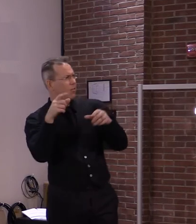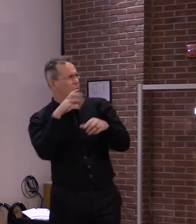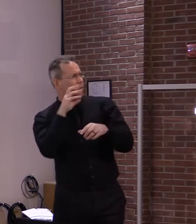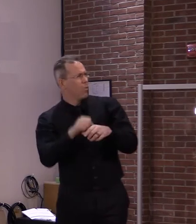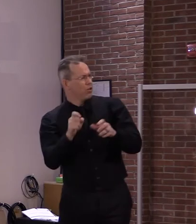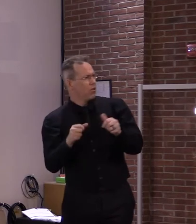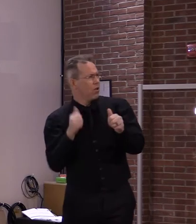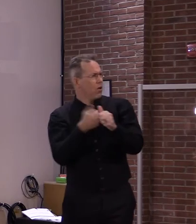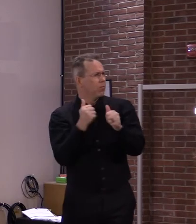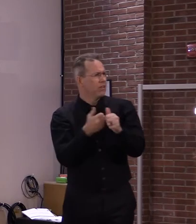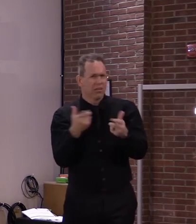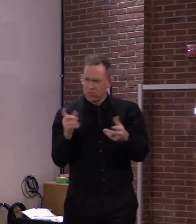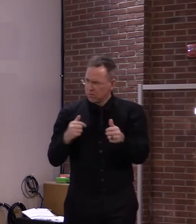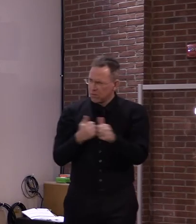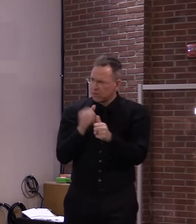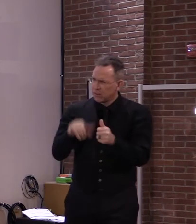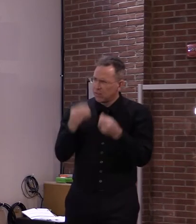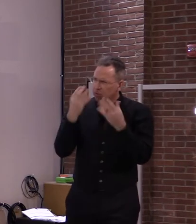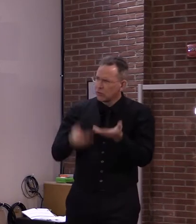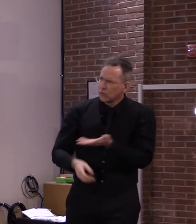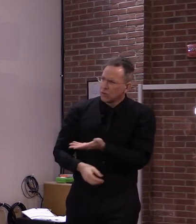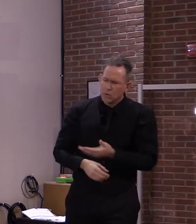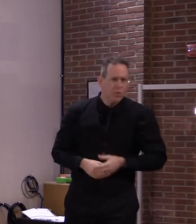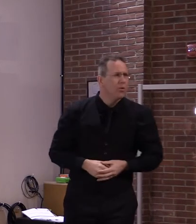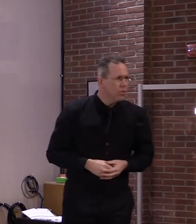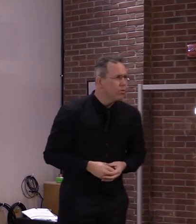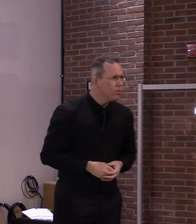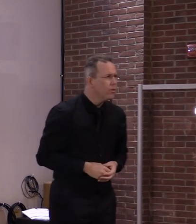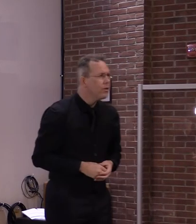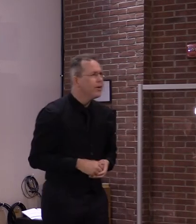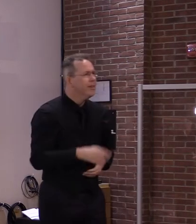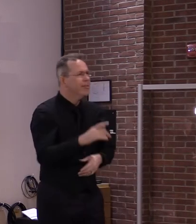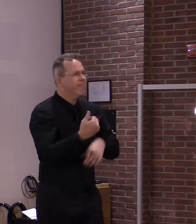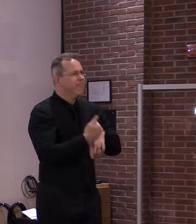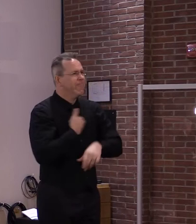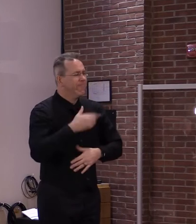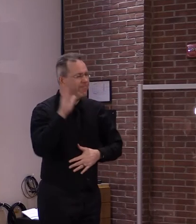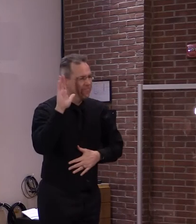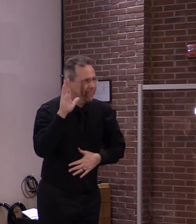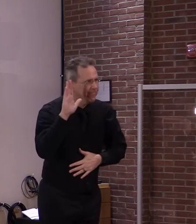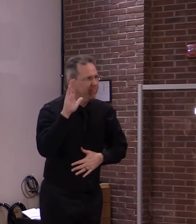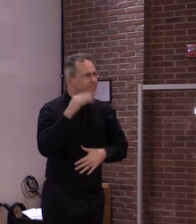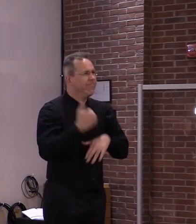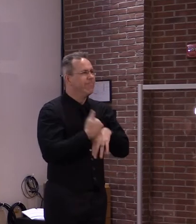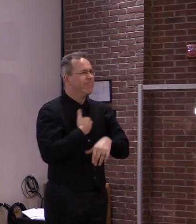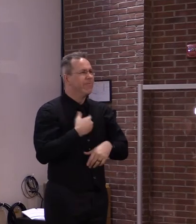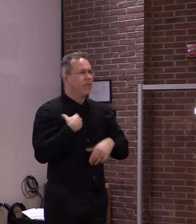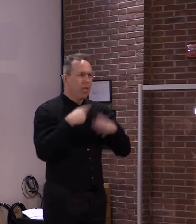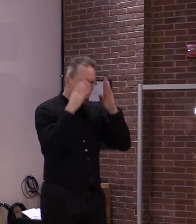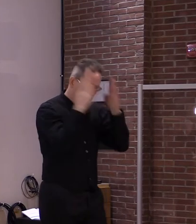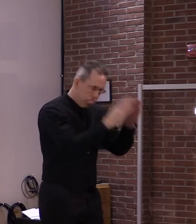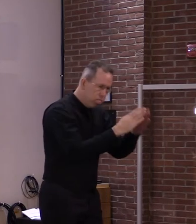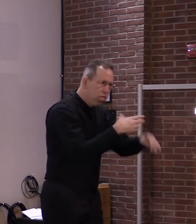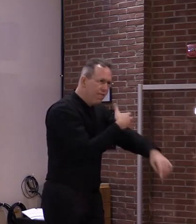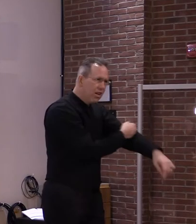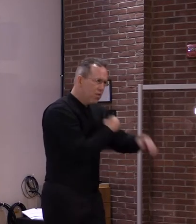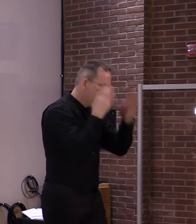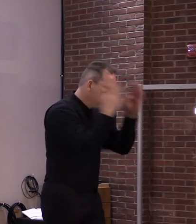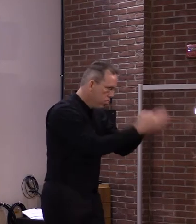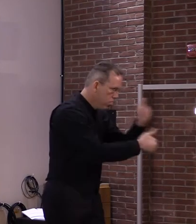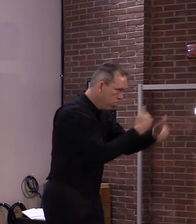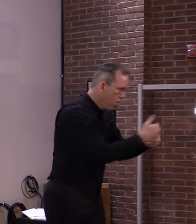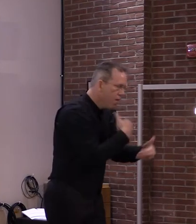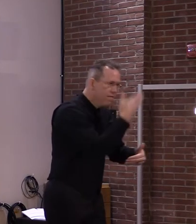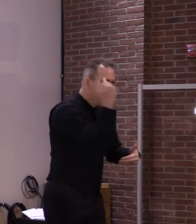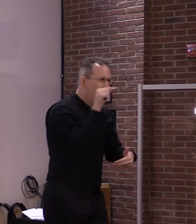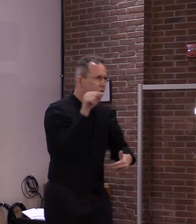lisa that's on me um i've been so preoccupied with that vaccination that i haven't followed up on that i'll follow up on it and i'll